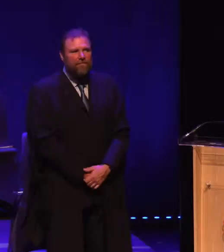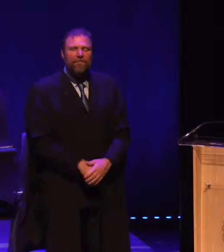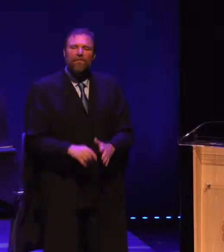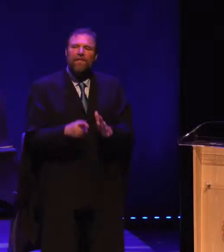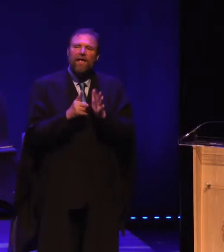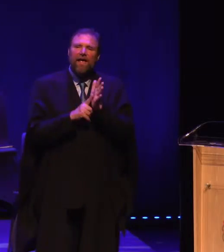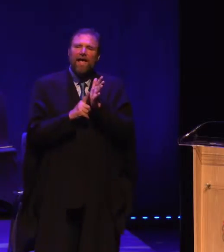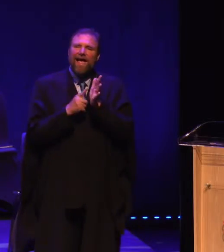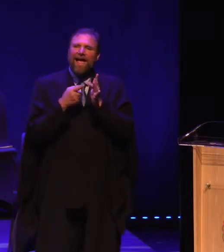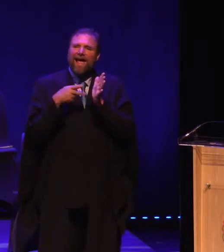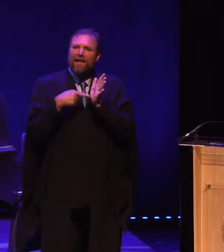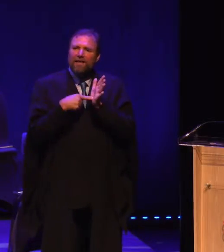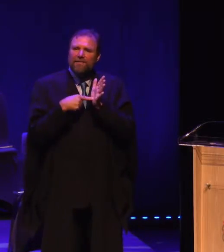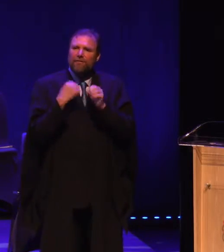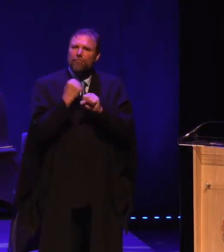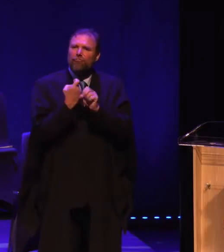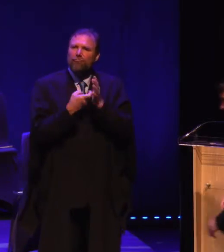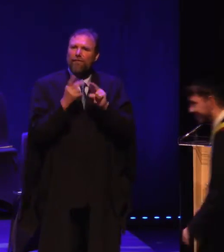Elliot Griffiths.